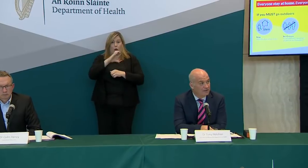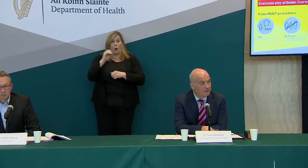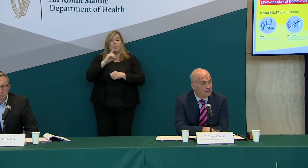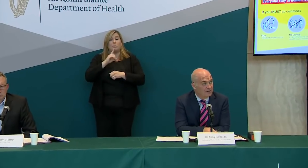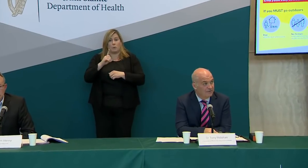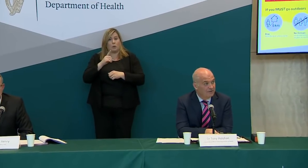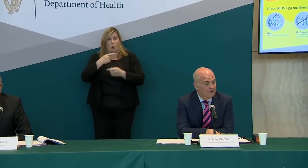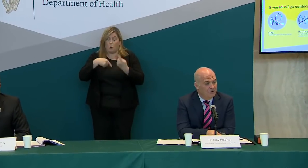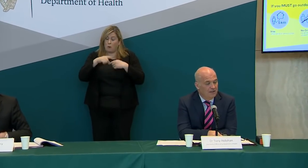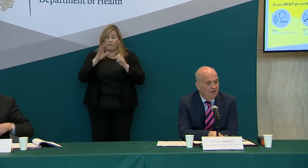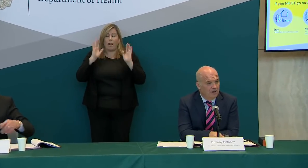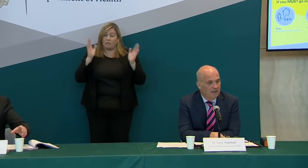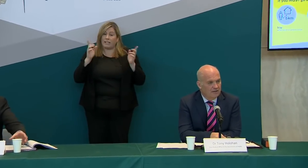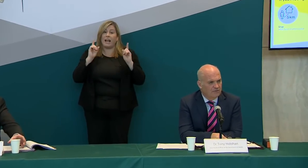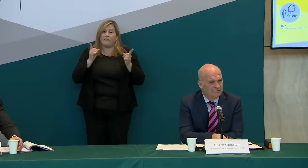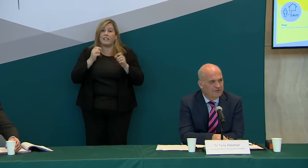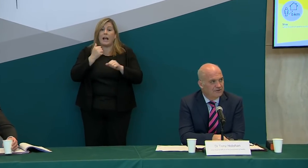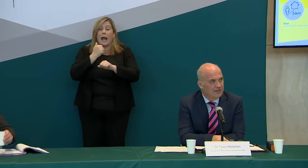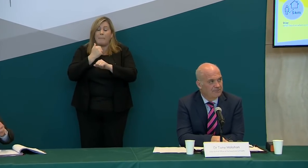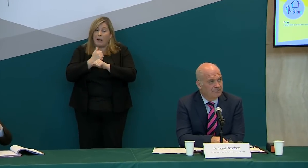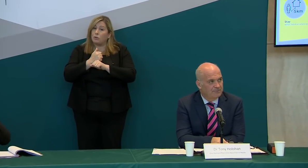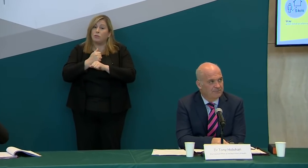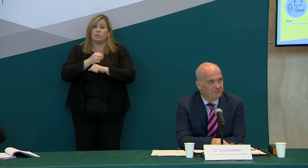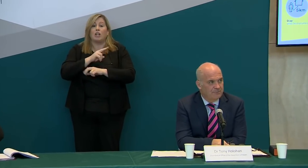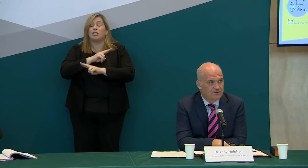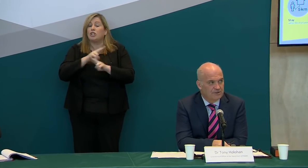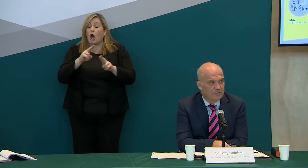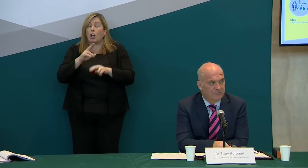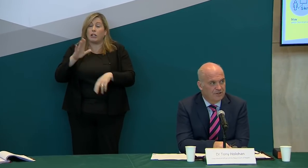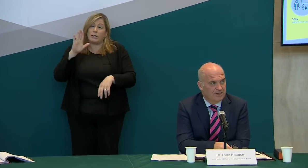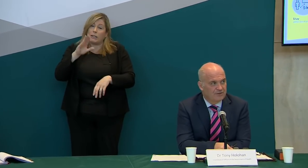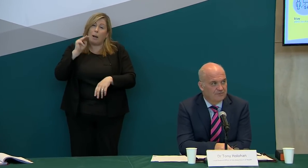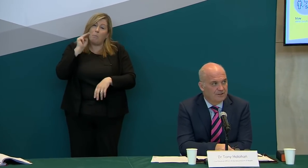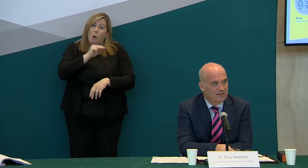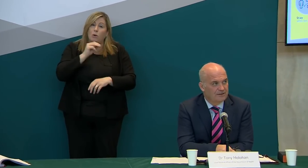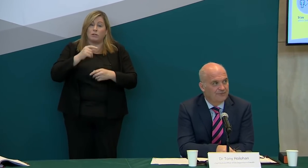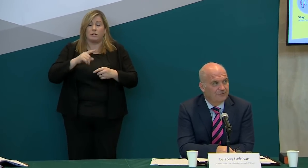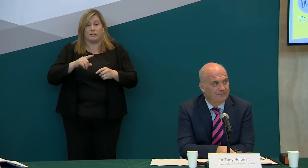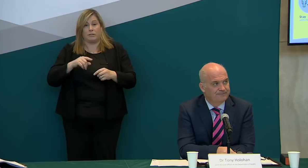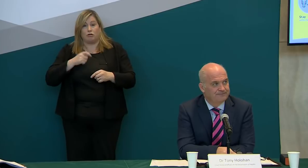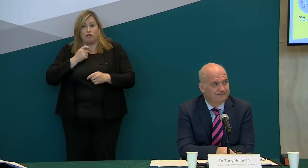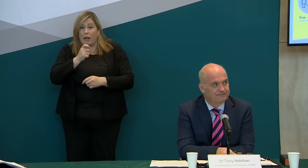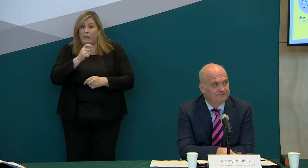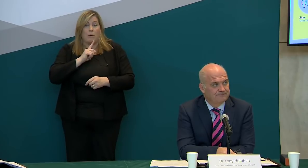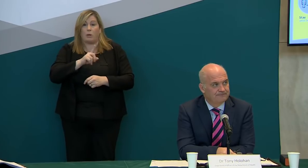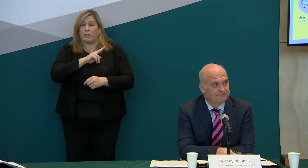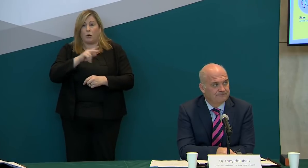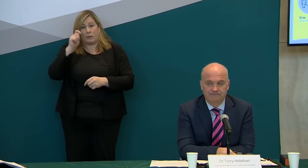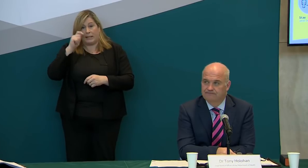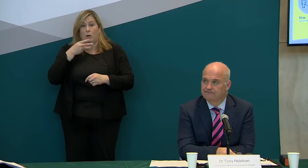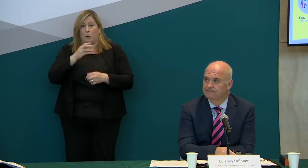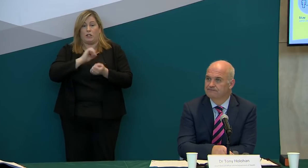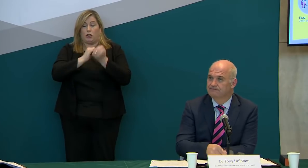all non-essential travel. I don't envisage that position will have changed within that time frame.